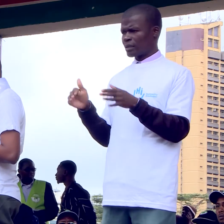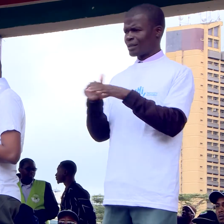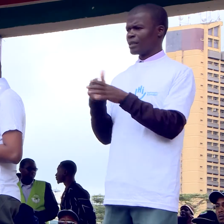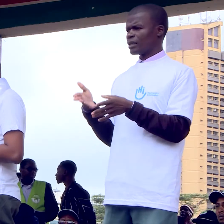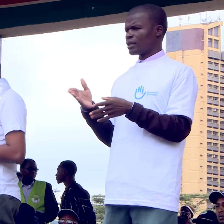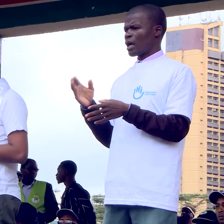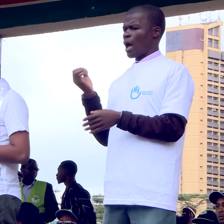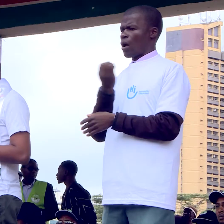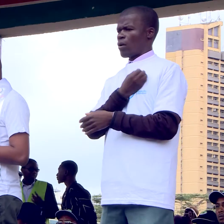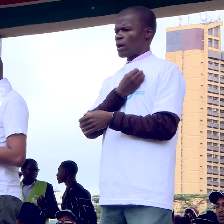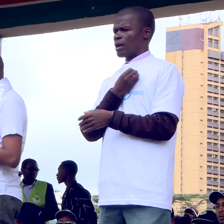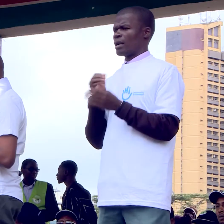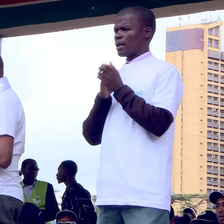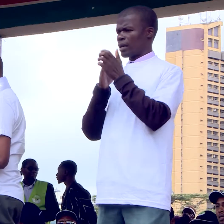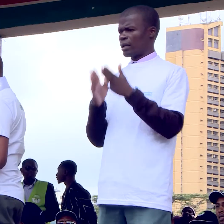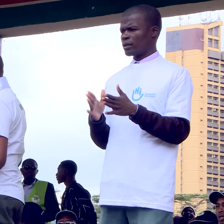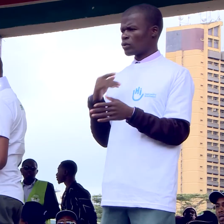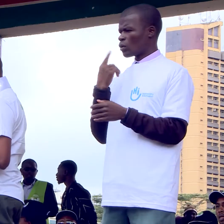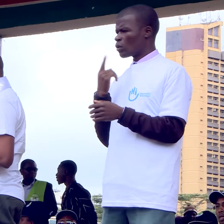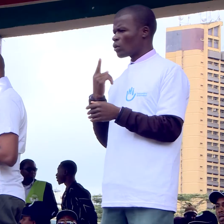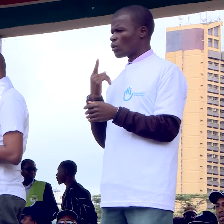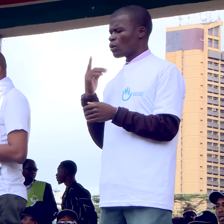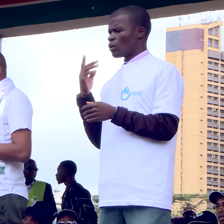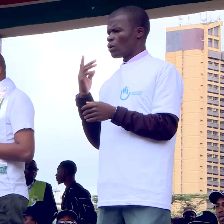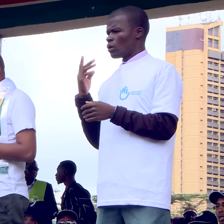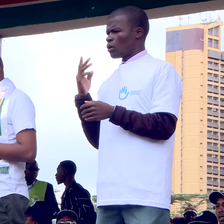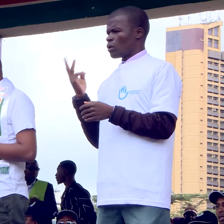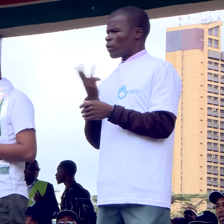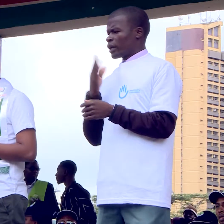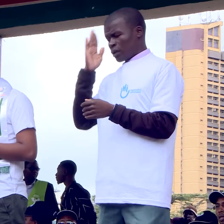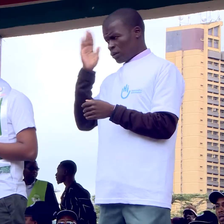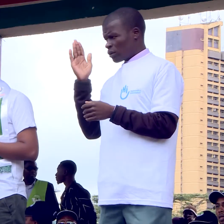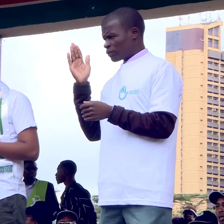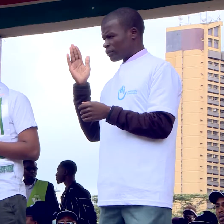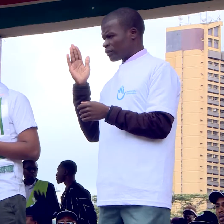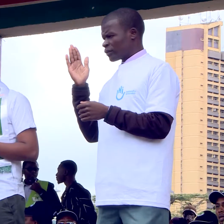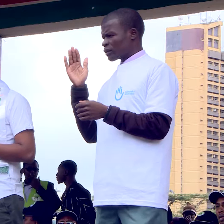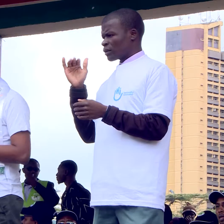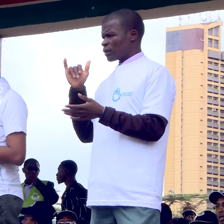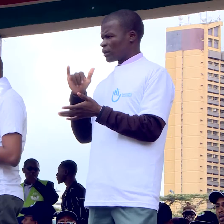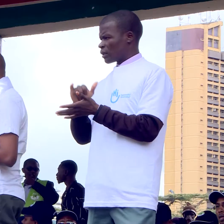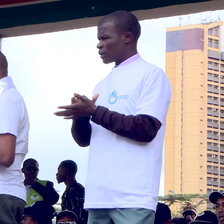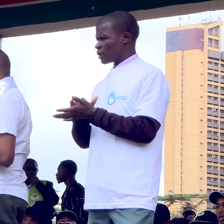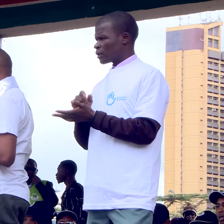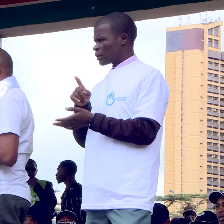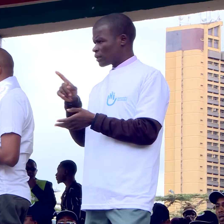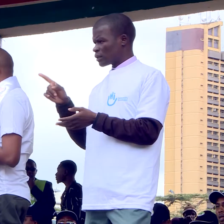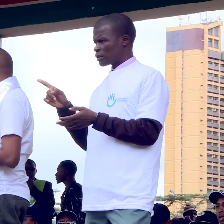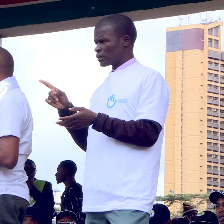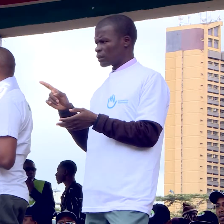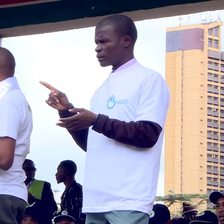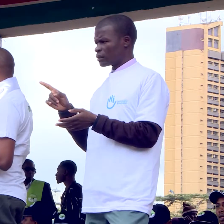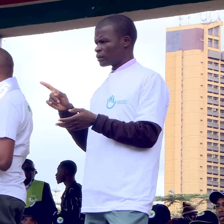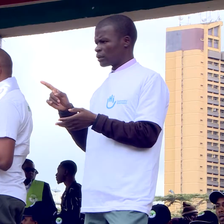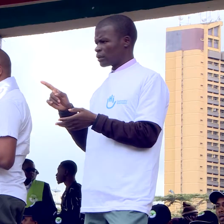own leaders who we have bred. And we all know that there was an amendment to the Political Parties